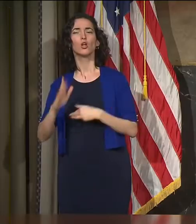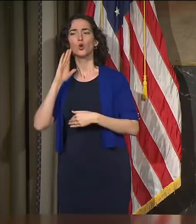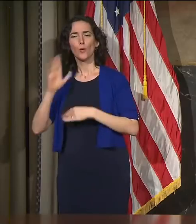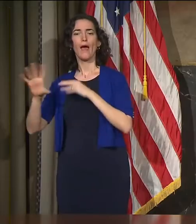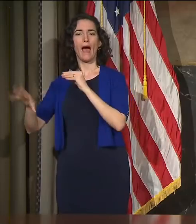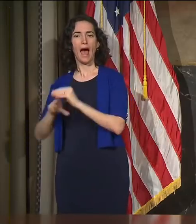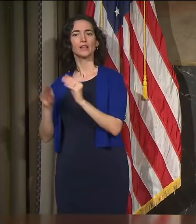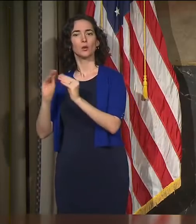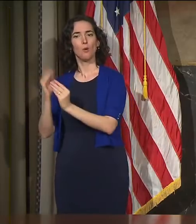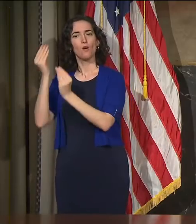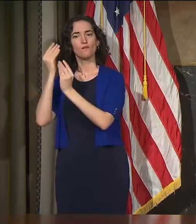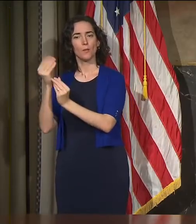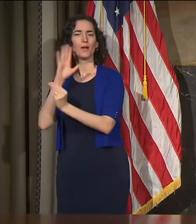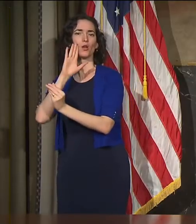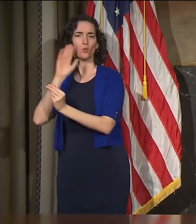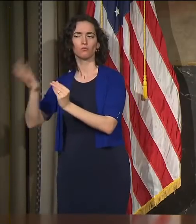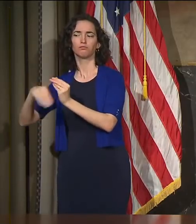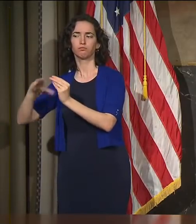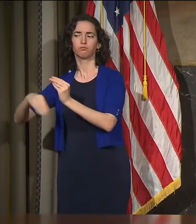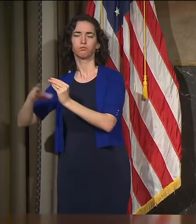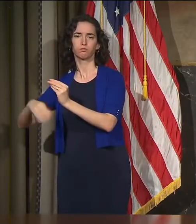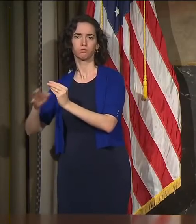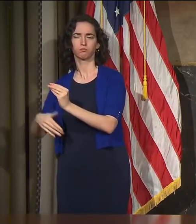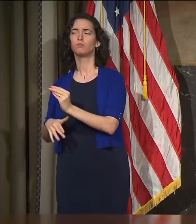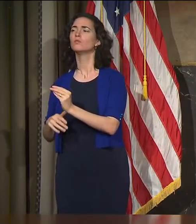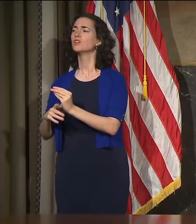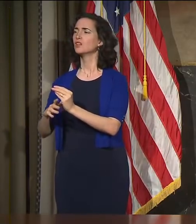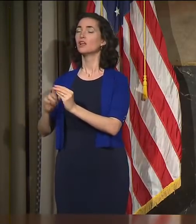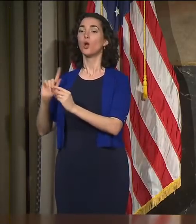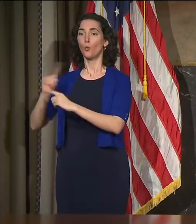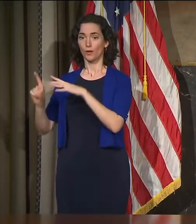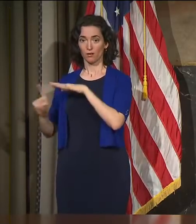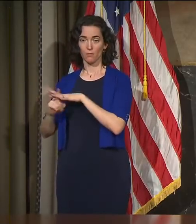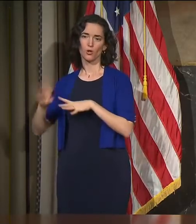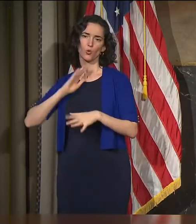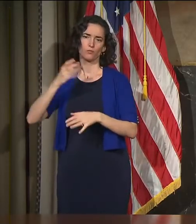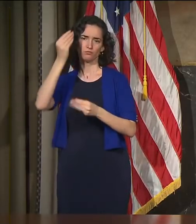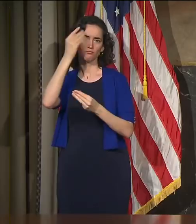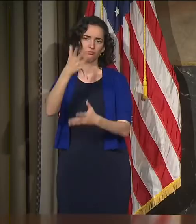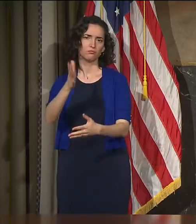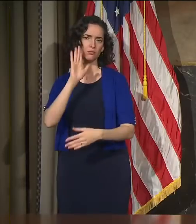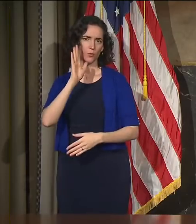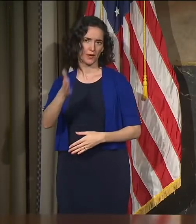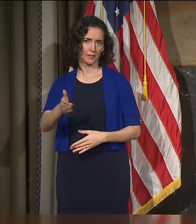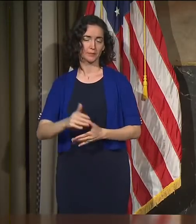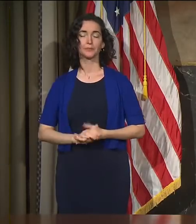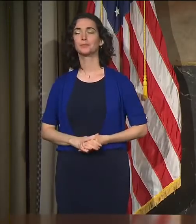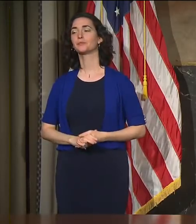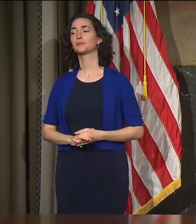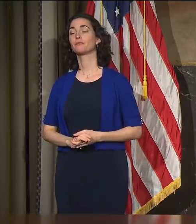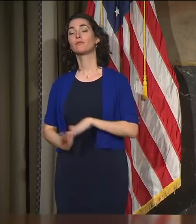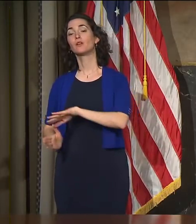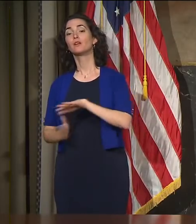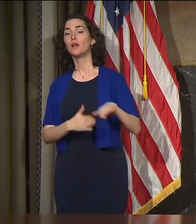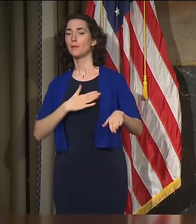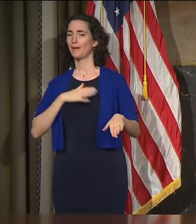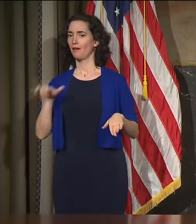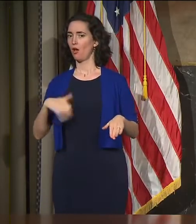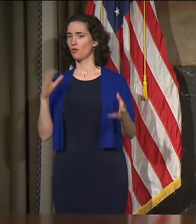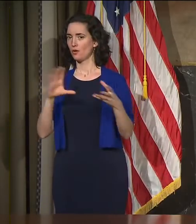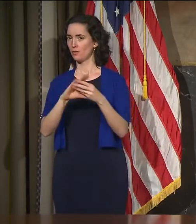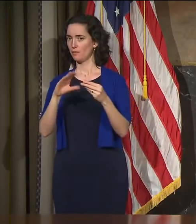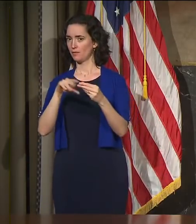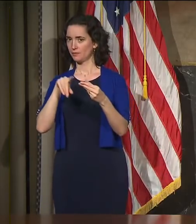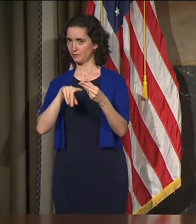go along with this. And we'll let you know about that every step of the way. The other message, though, as